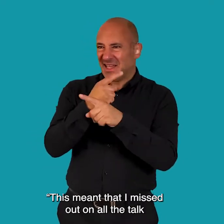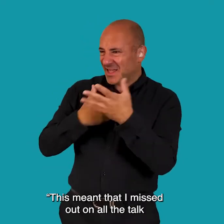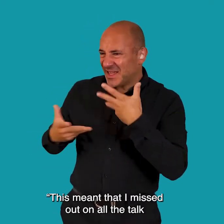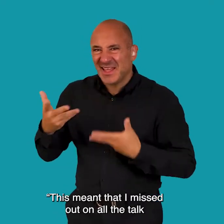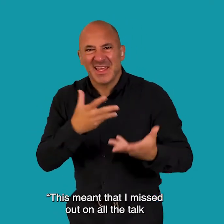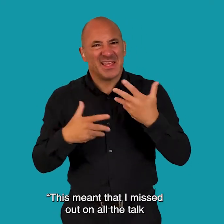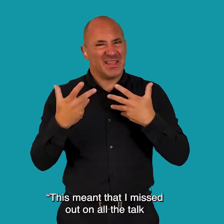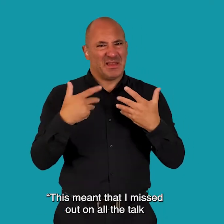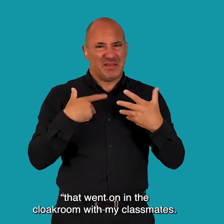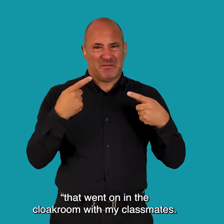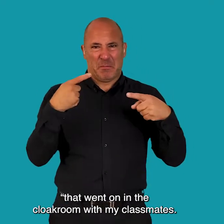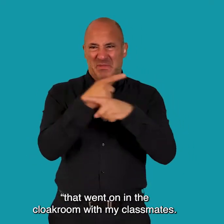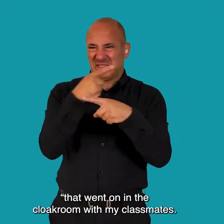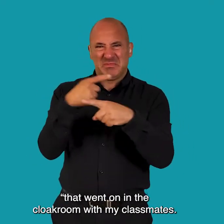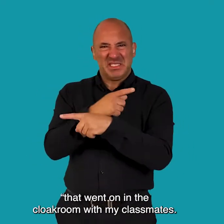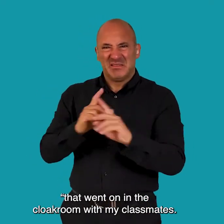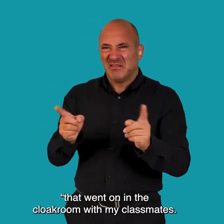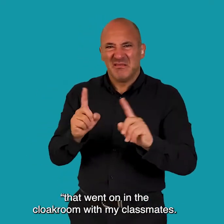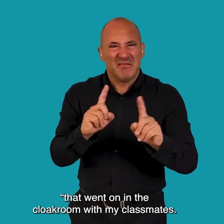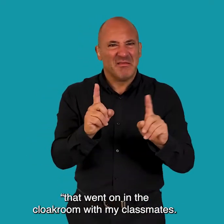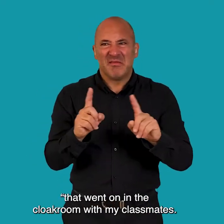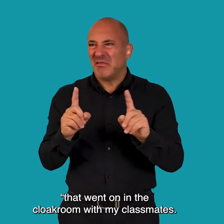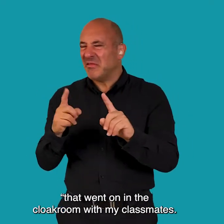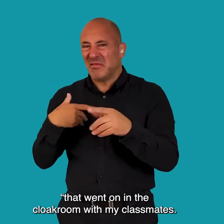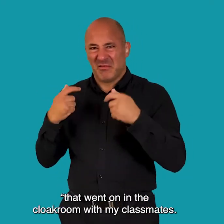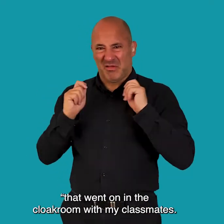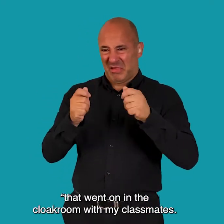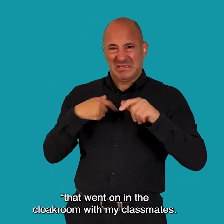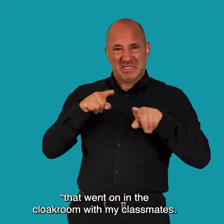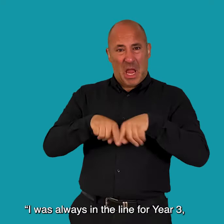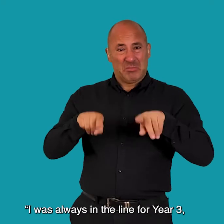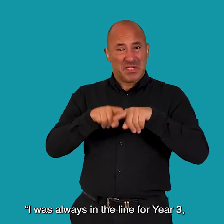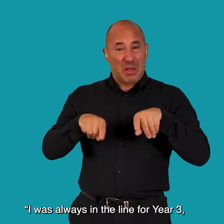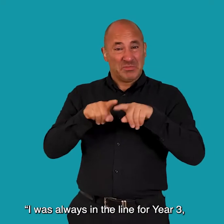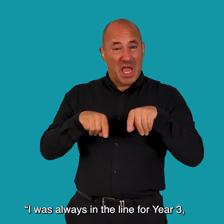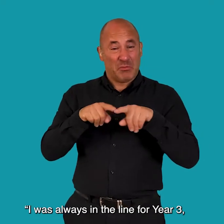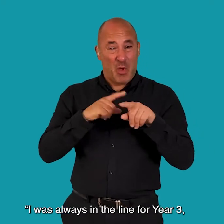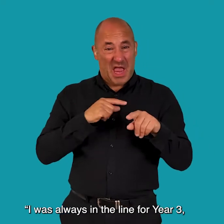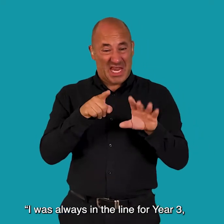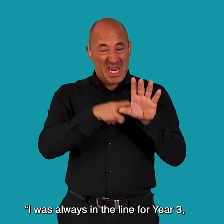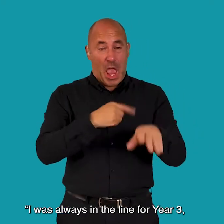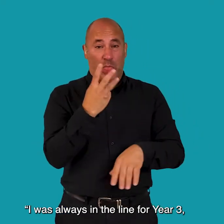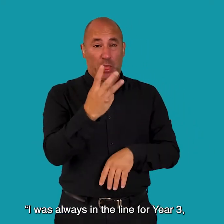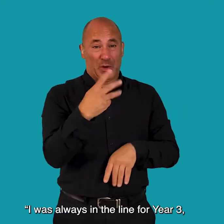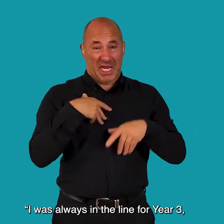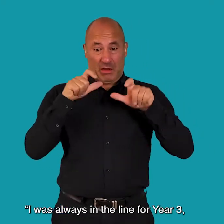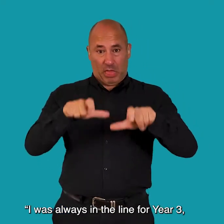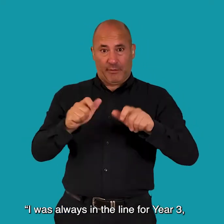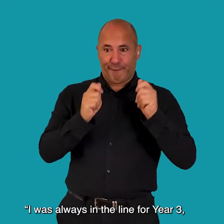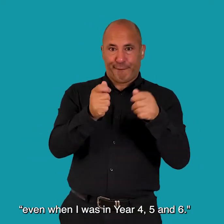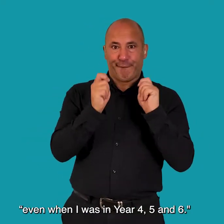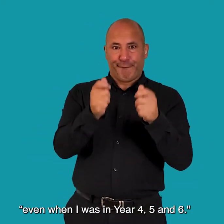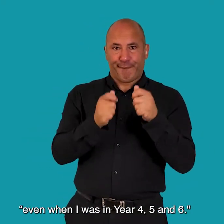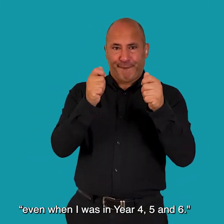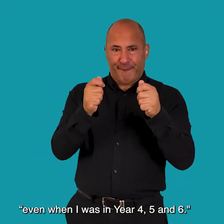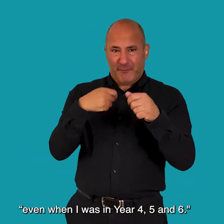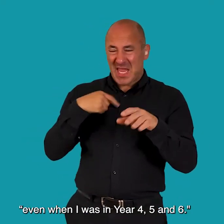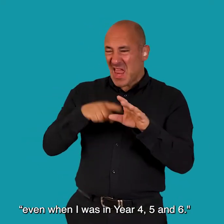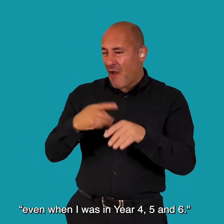all the talk that went on in the cloakroom with my classmates. I was always in the line for year 3, even when I was in year